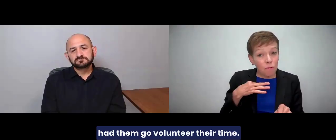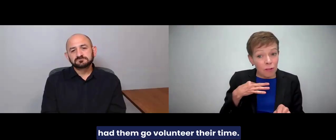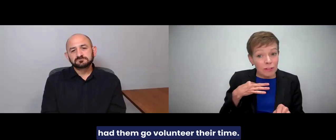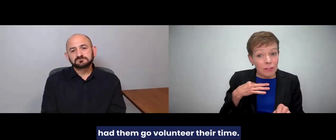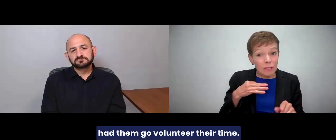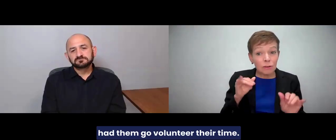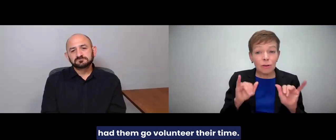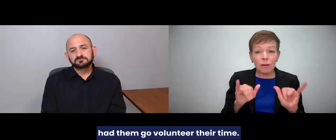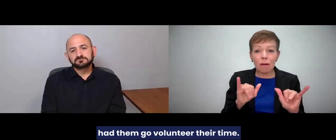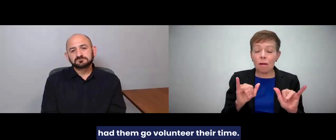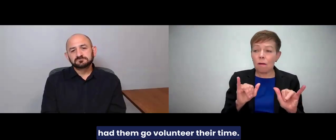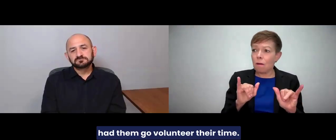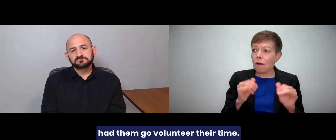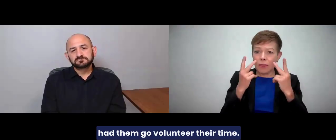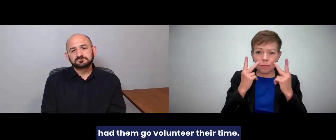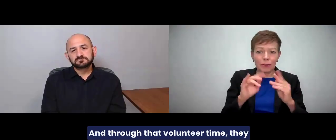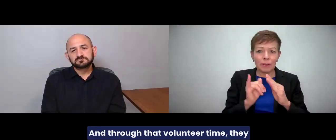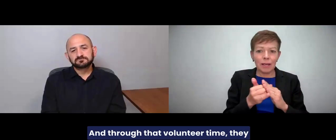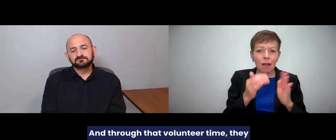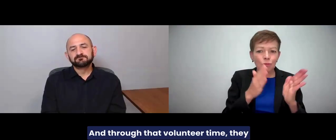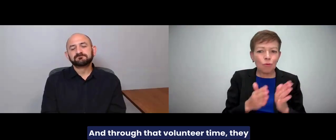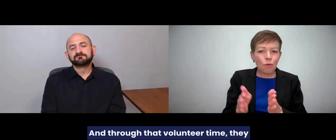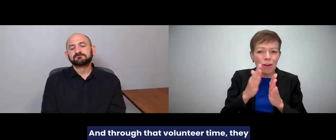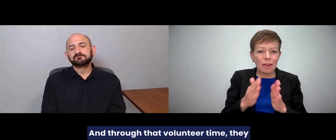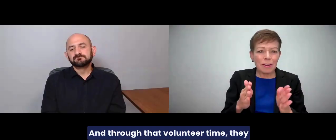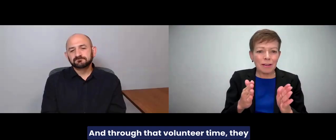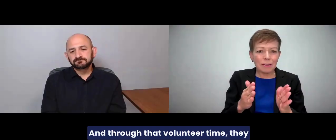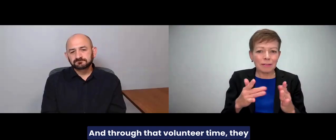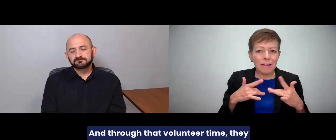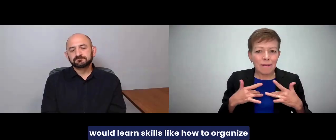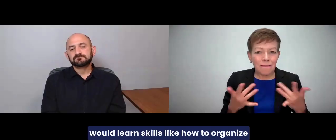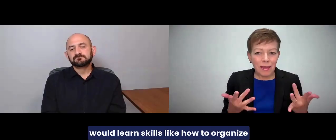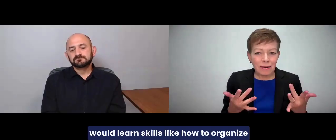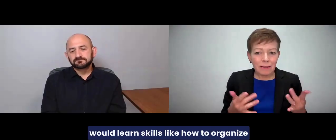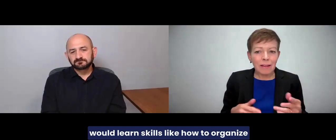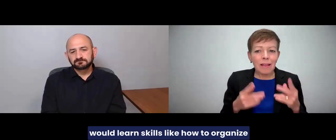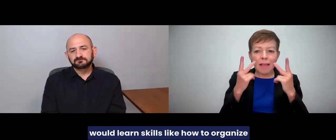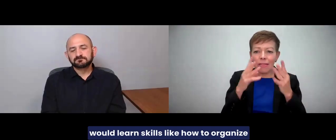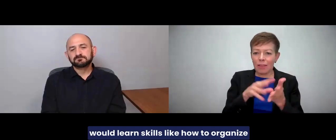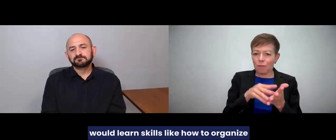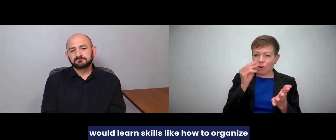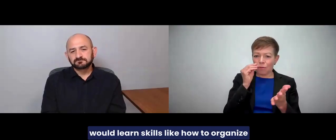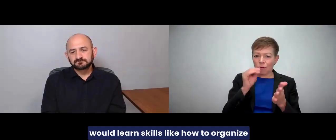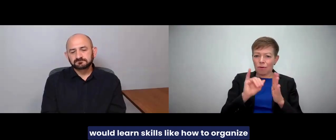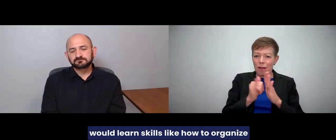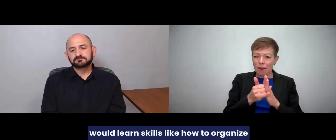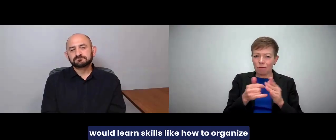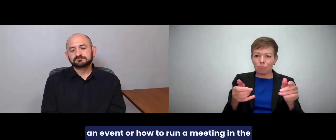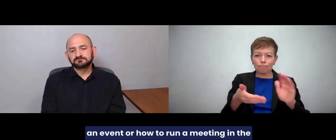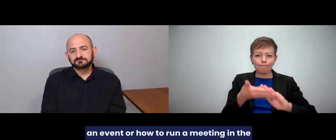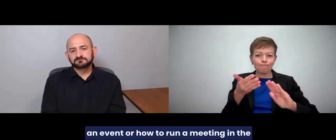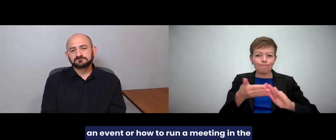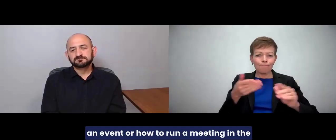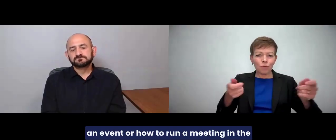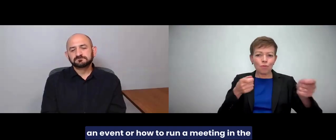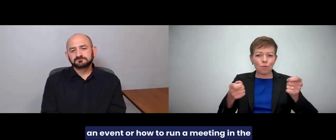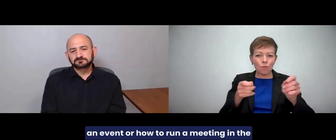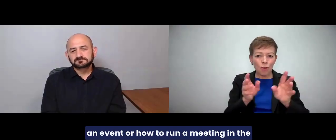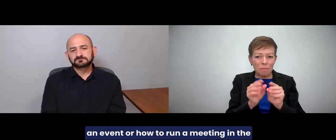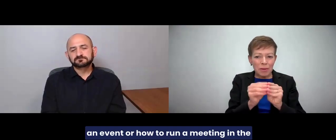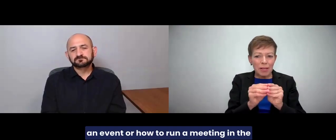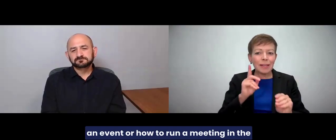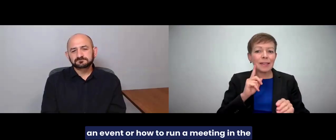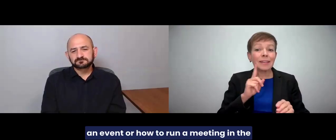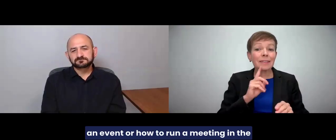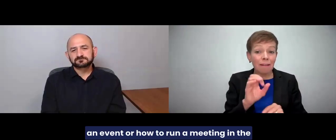them go volunteer their time. And through that volunteer time, they would learn skills like how to organize an event